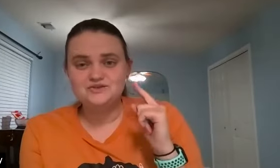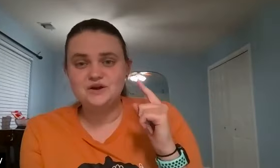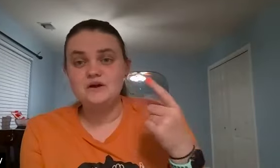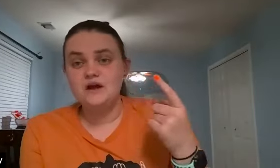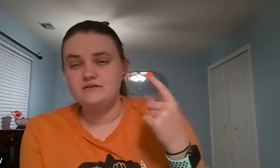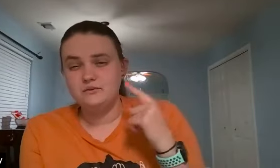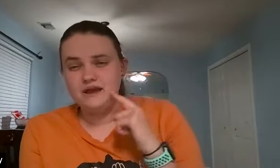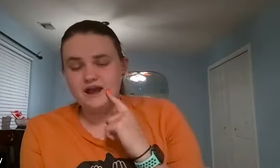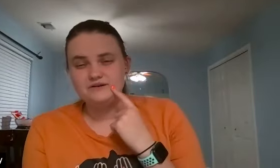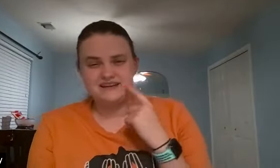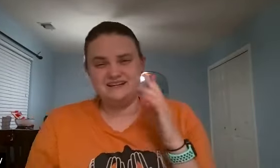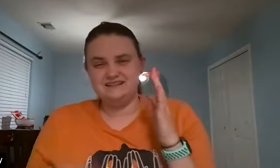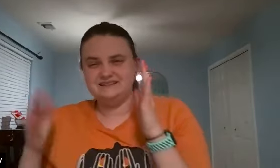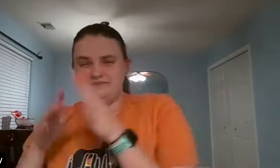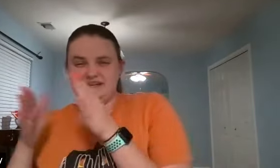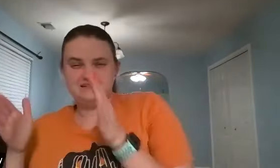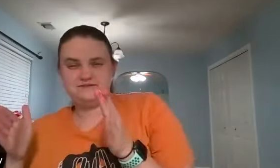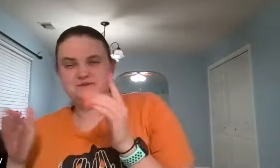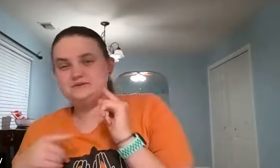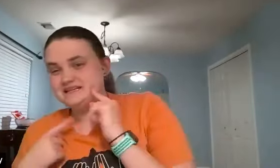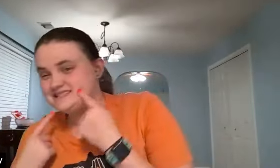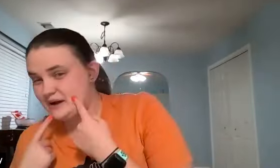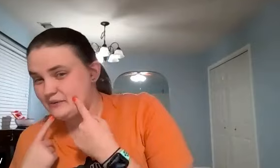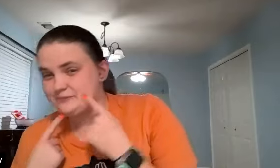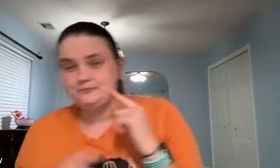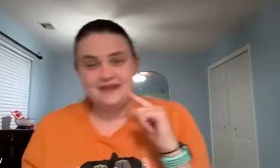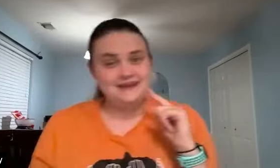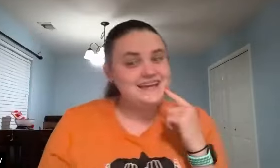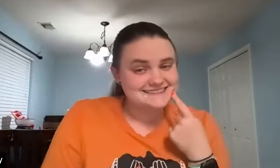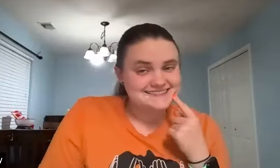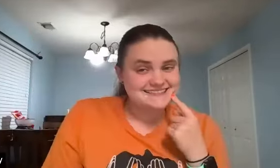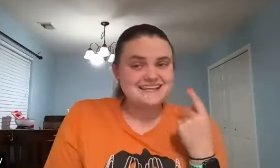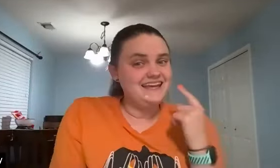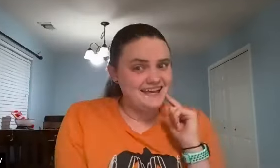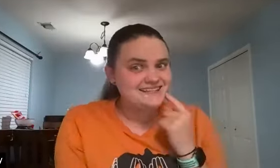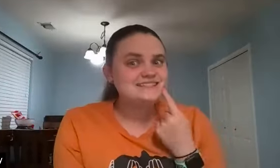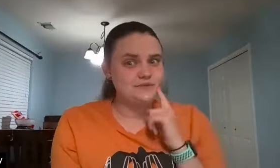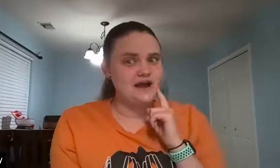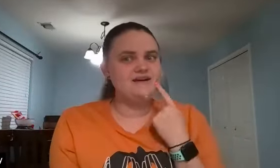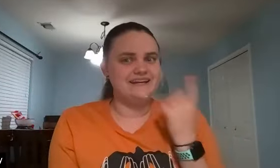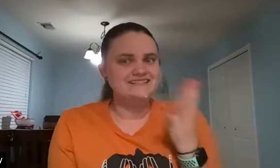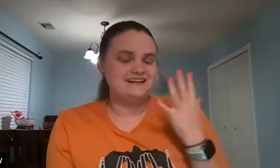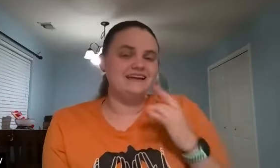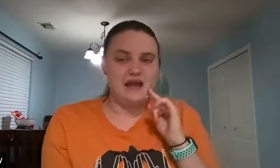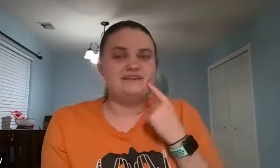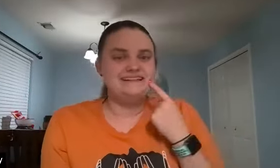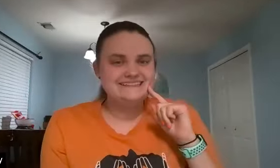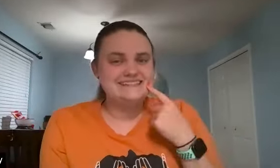so the way I always kind of make a difference between sour and candy is like candy's a smile and nice, kind of like happy, like this is